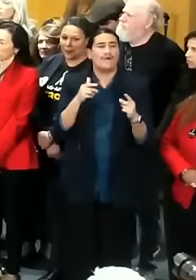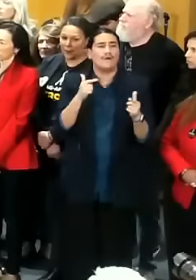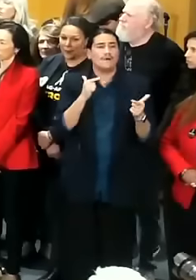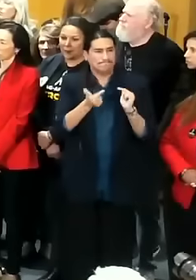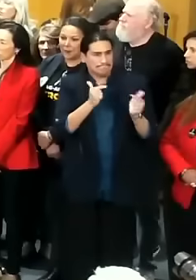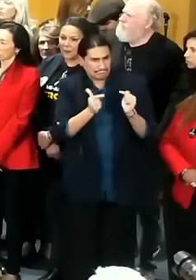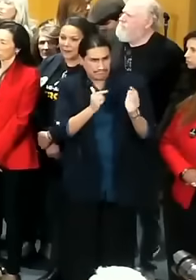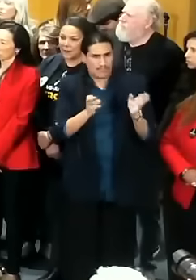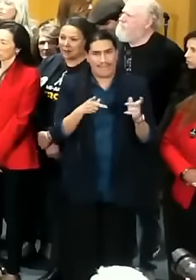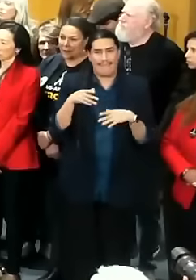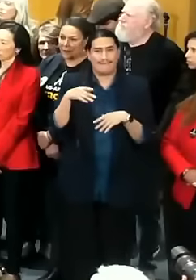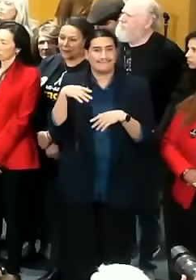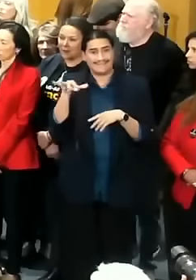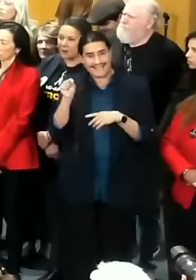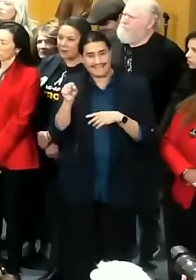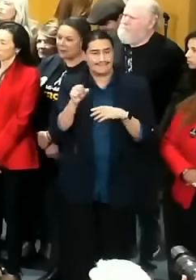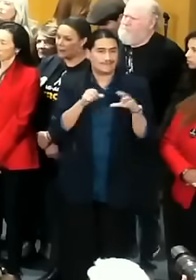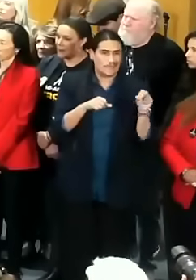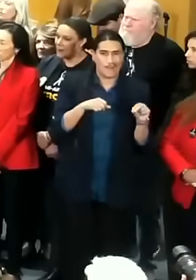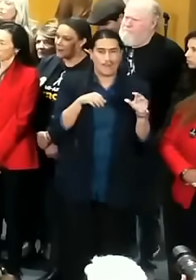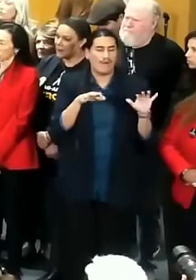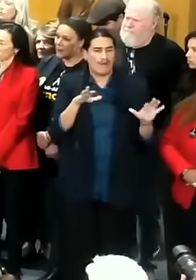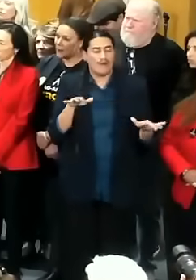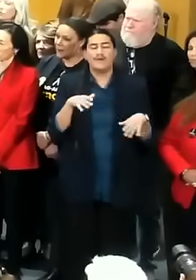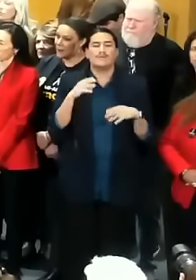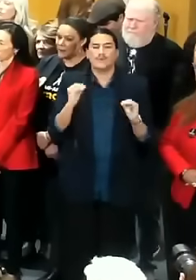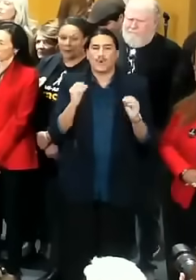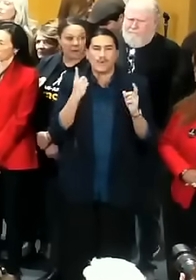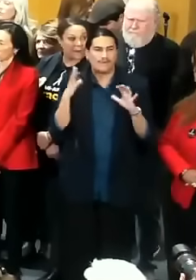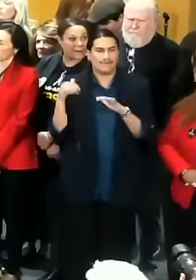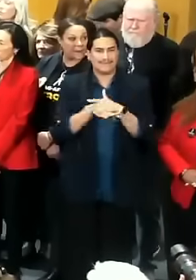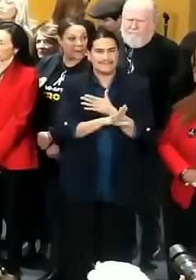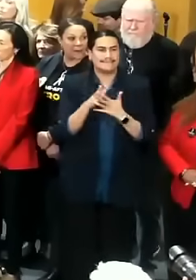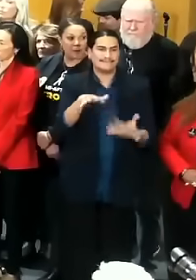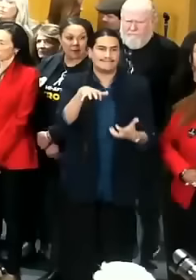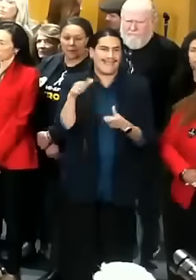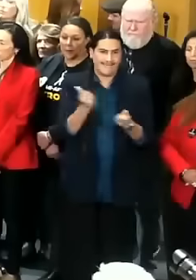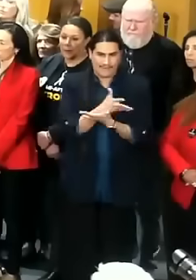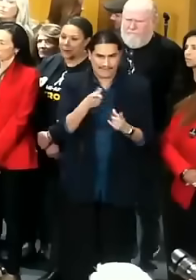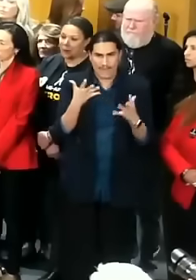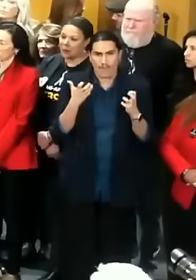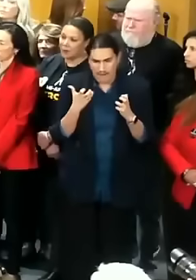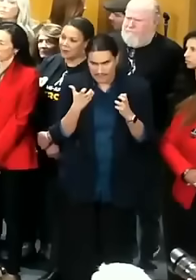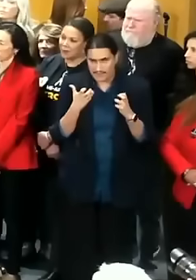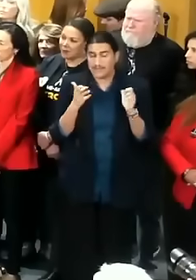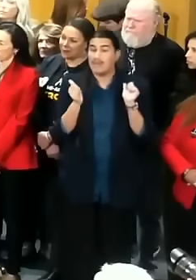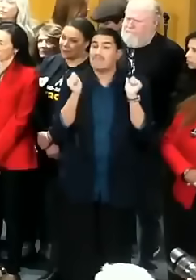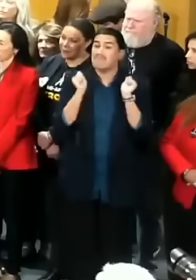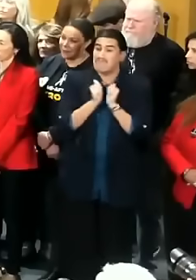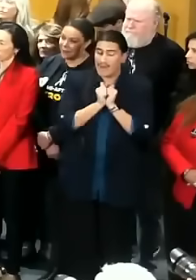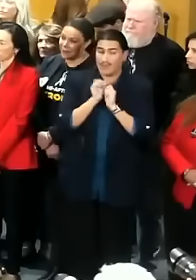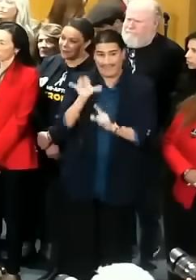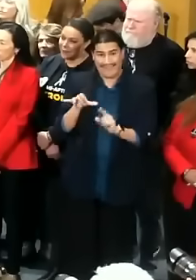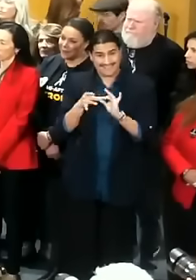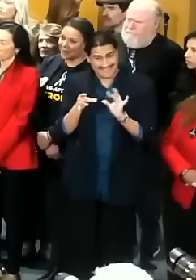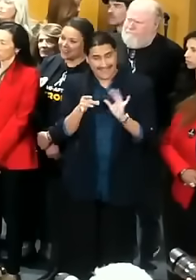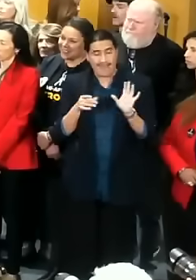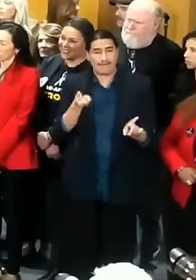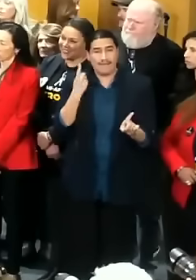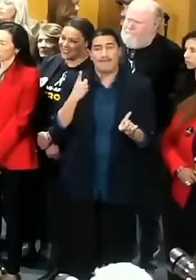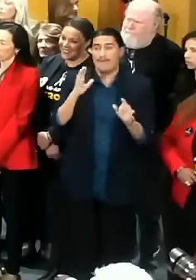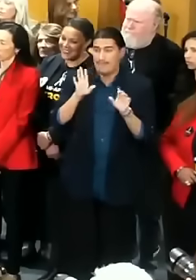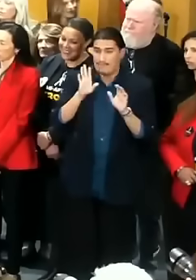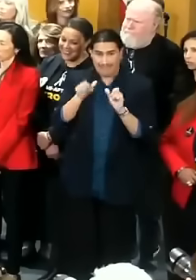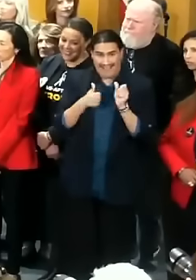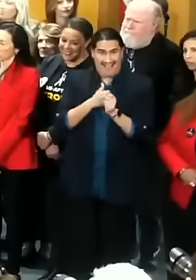It's not a process where one side comes in and just gets everything that's on their list. Having said that, we put forward, this committee standing behind me